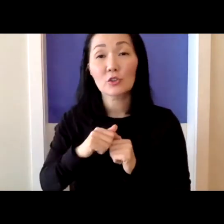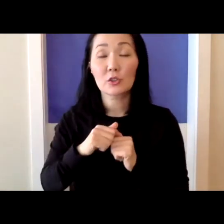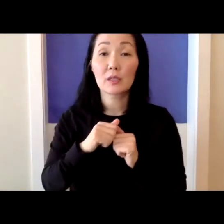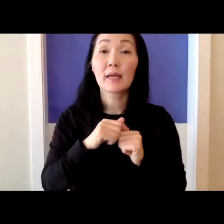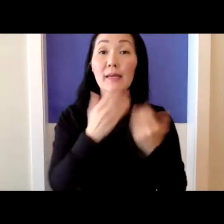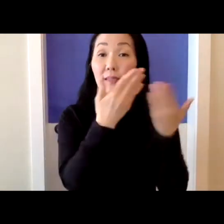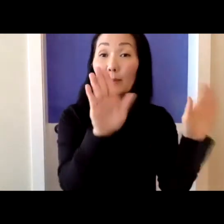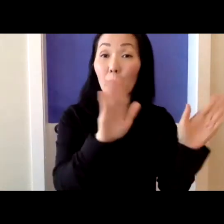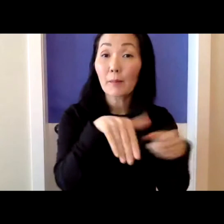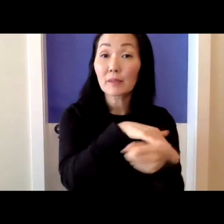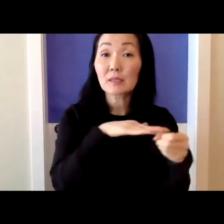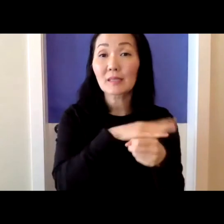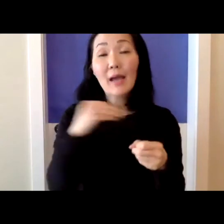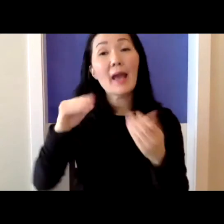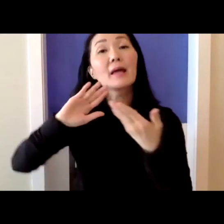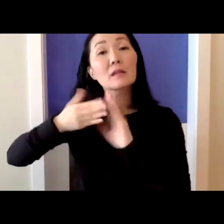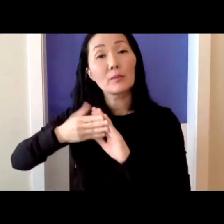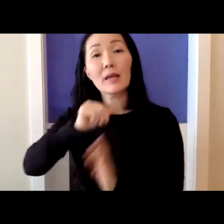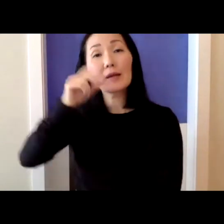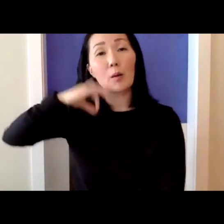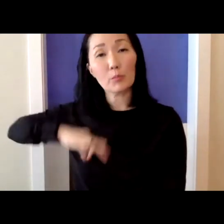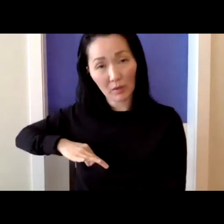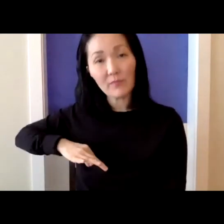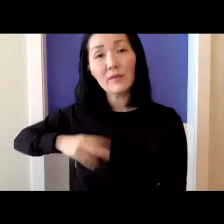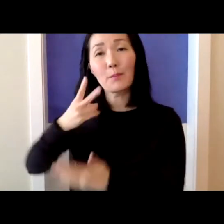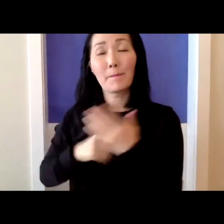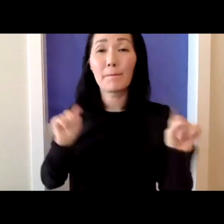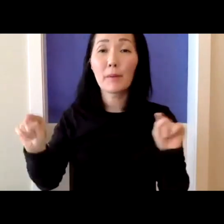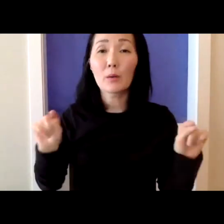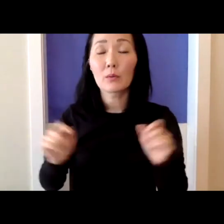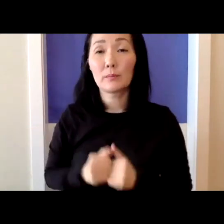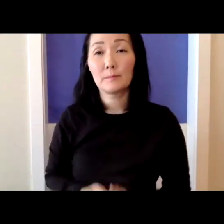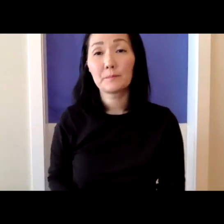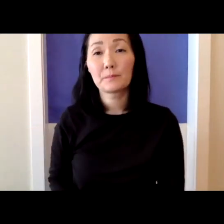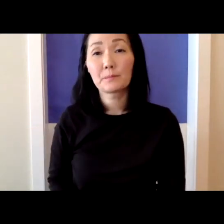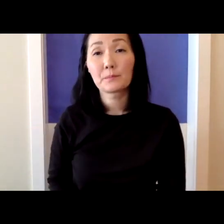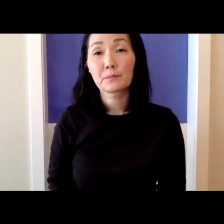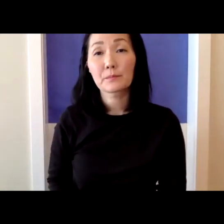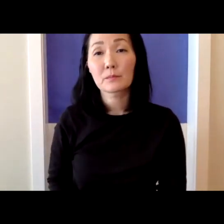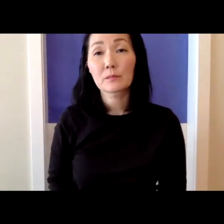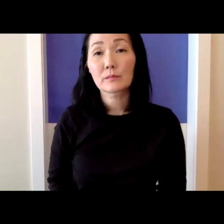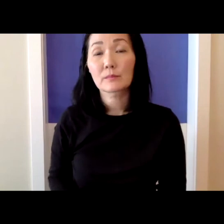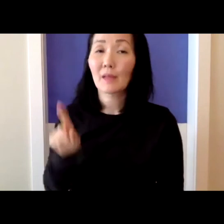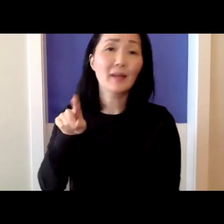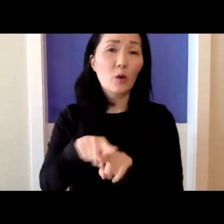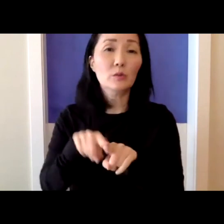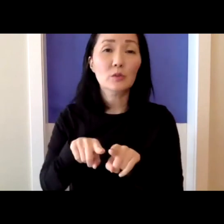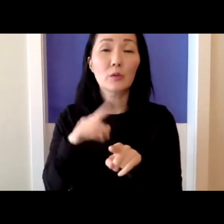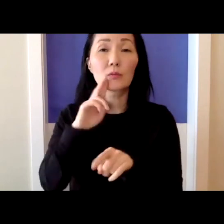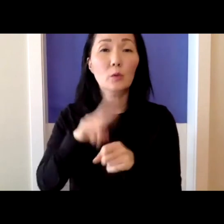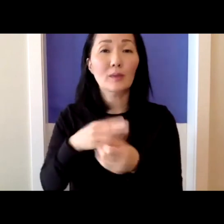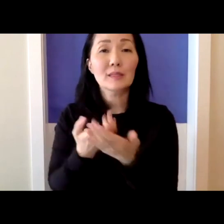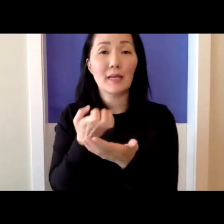and in our community and nonprofit sectors, as well as in the economic sectors narrowly defined.